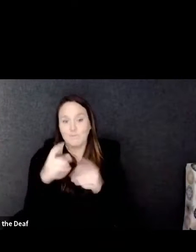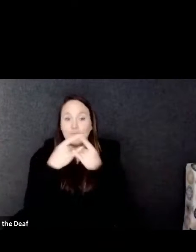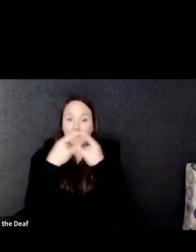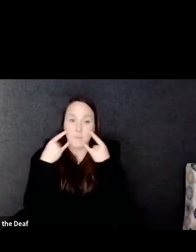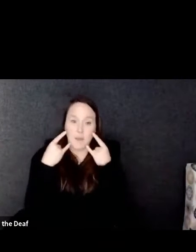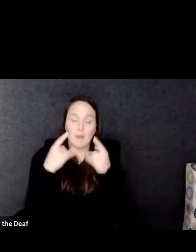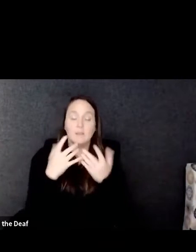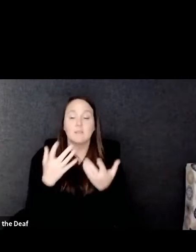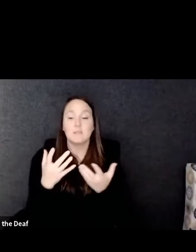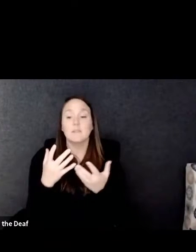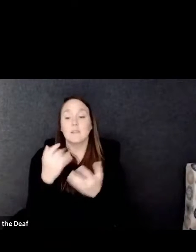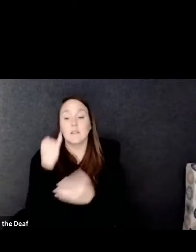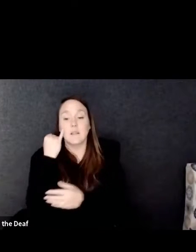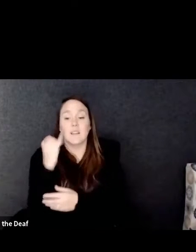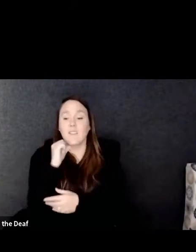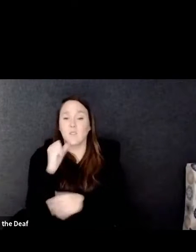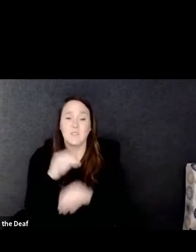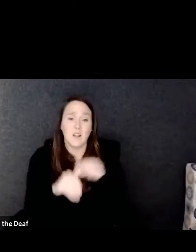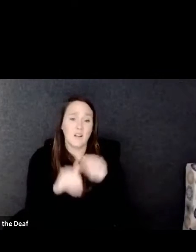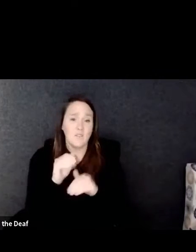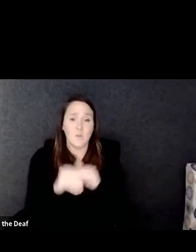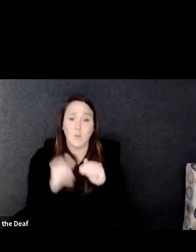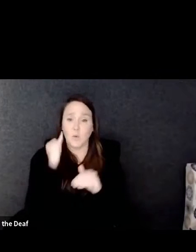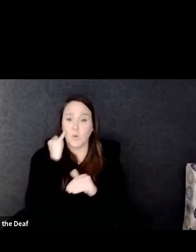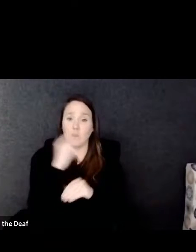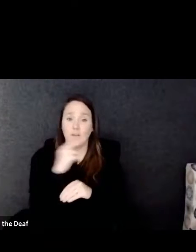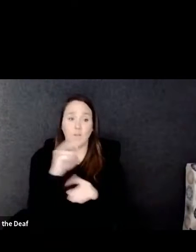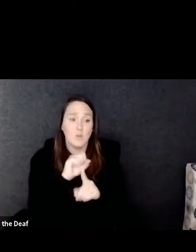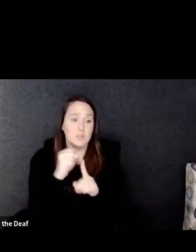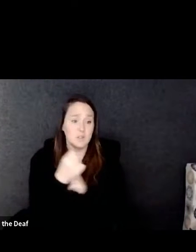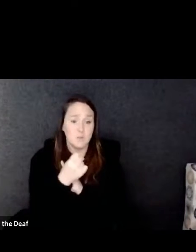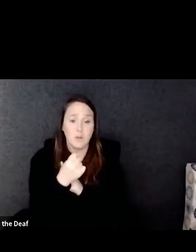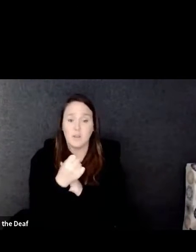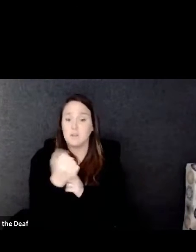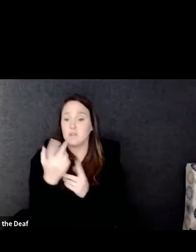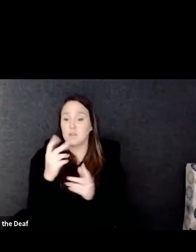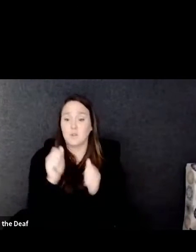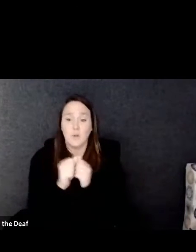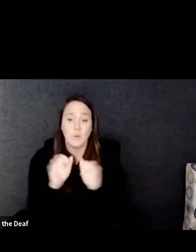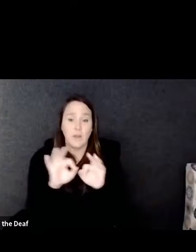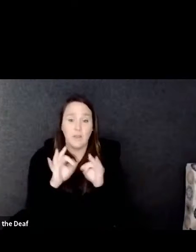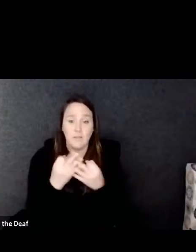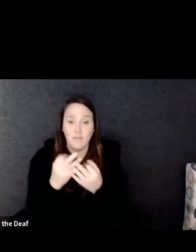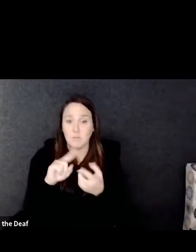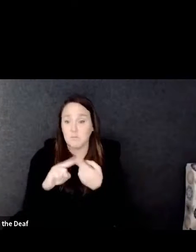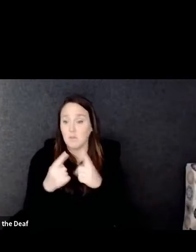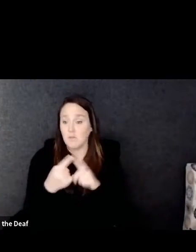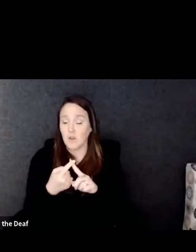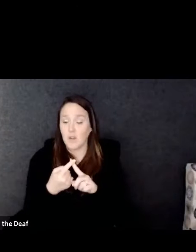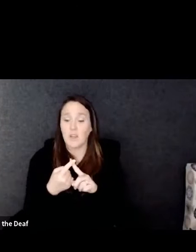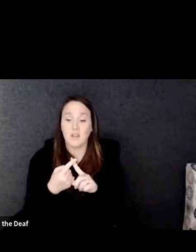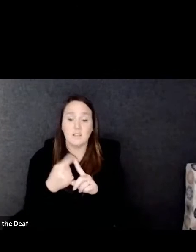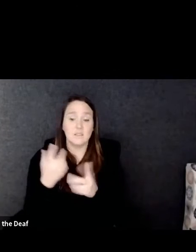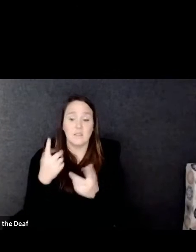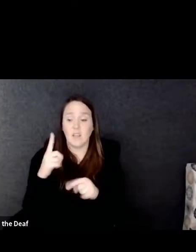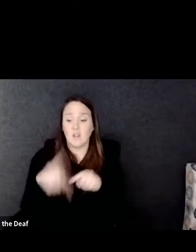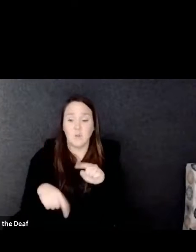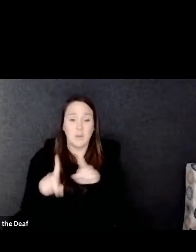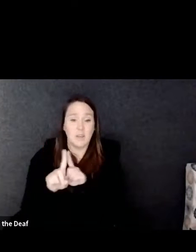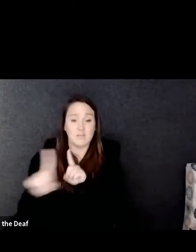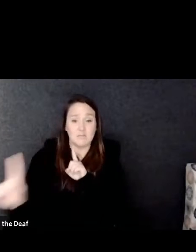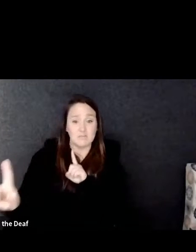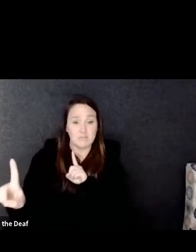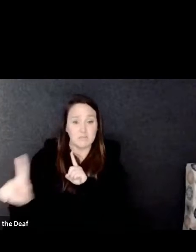your mask, even if it's uncomfortable. If you're in a situation where you're with family or friends and you can't maintain 6 feet